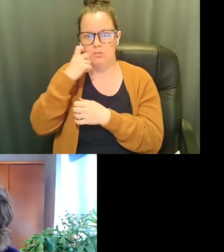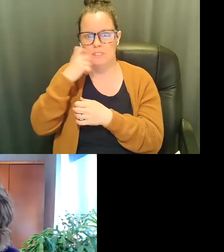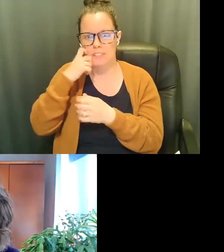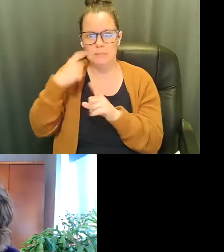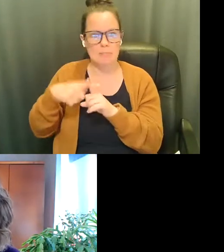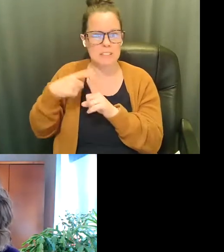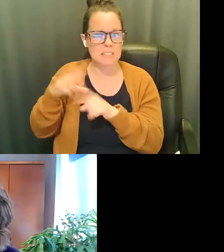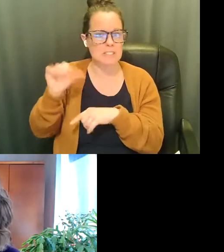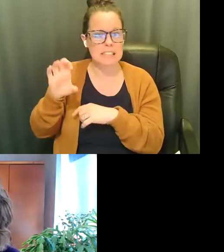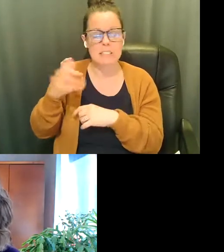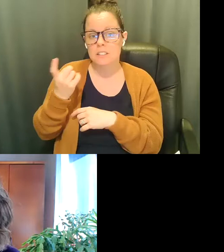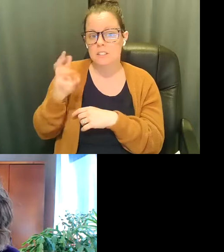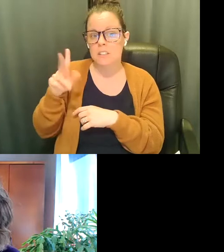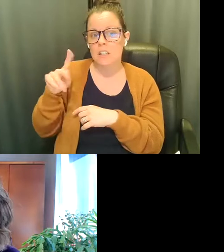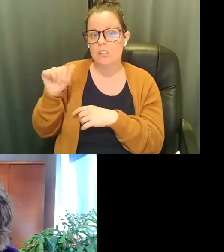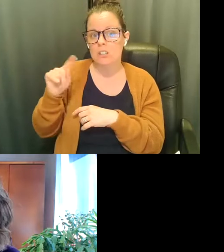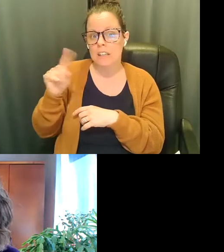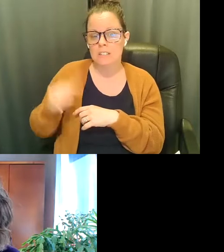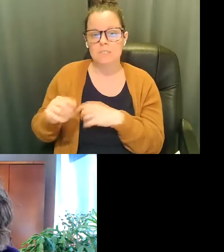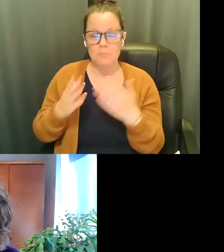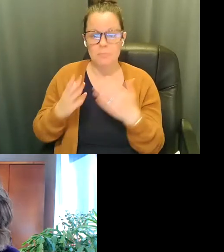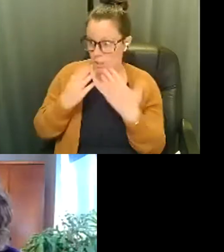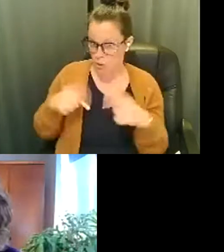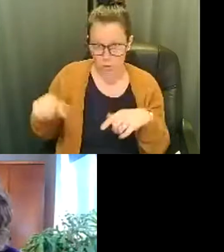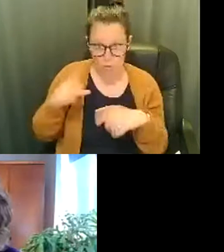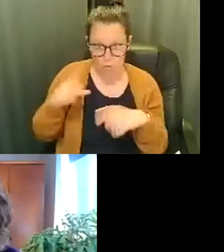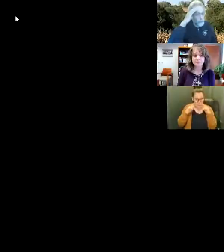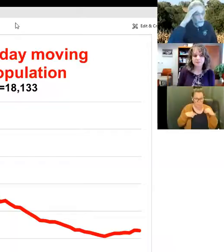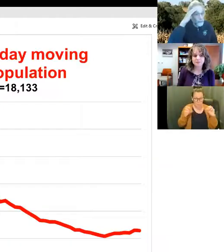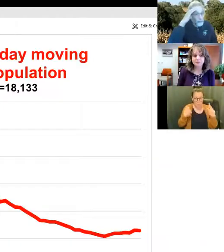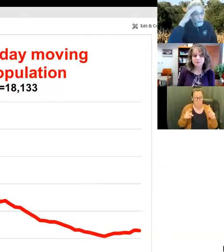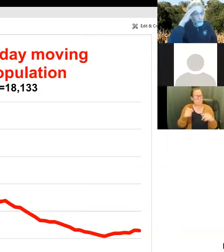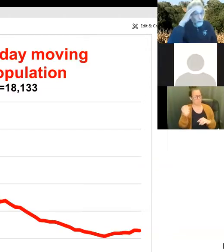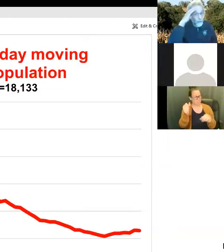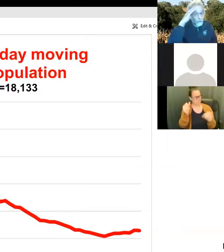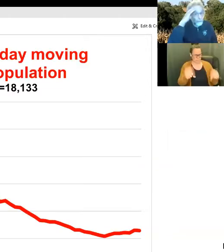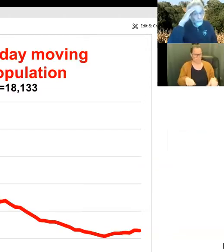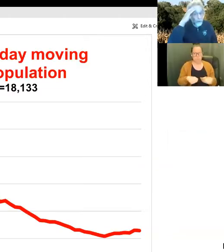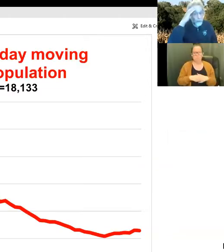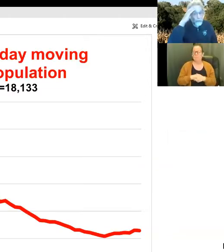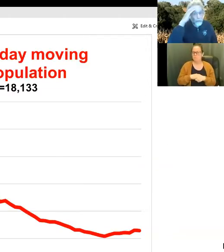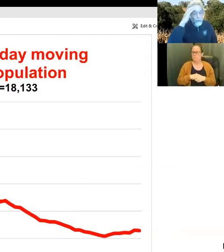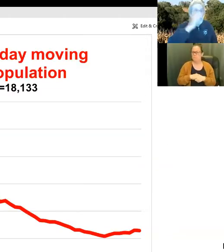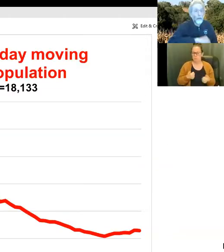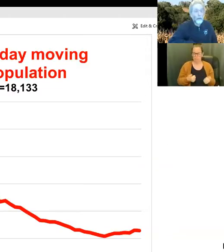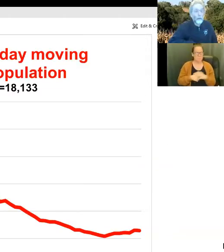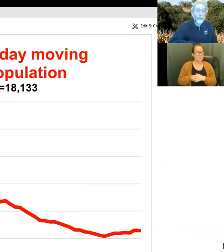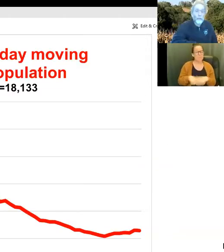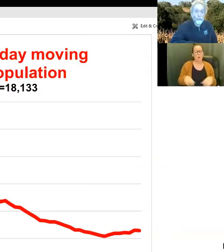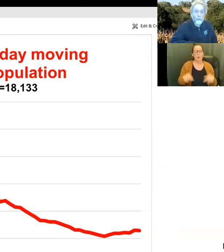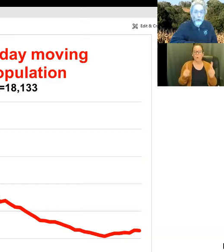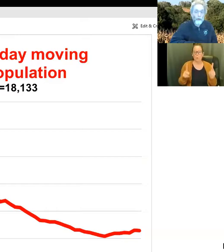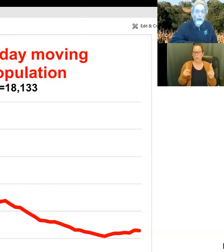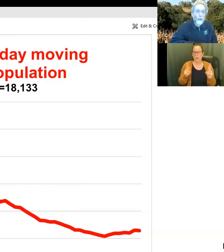Katz? Thanks. Can you hear me? We can. You can. Good. Well, here's